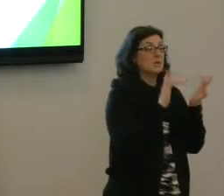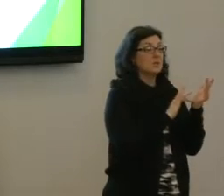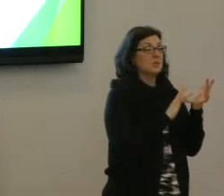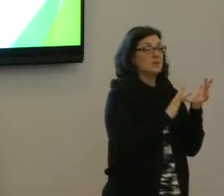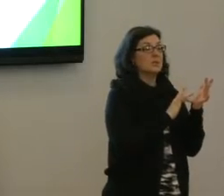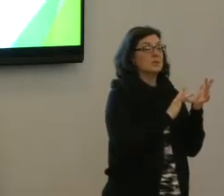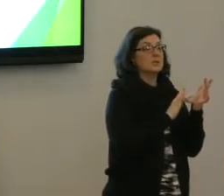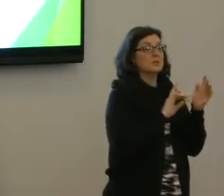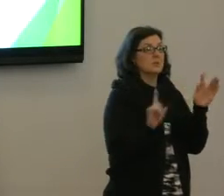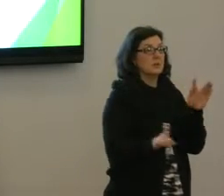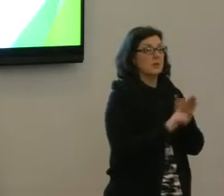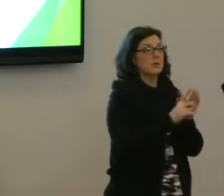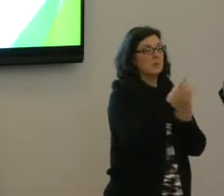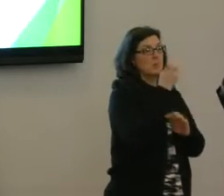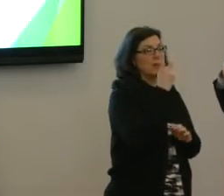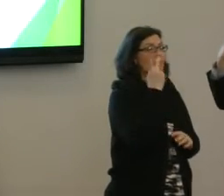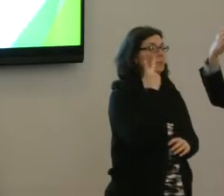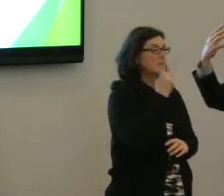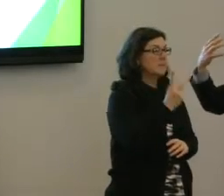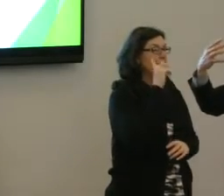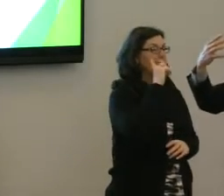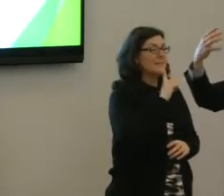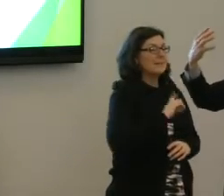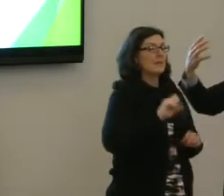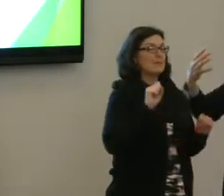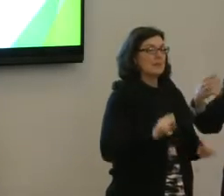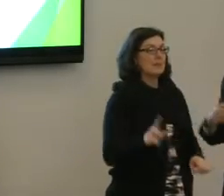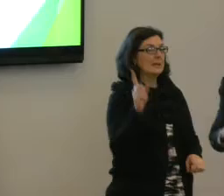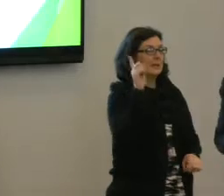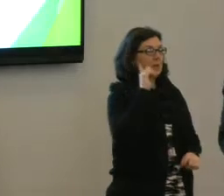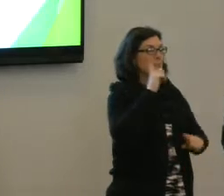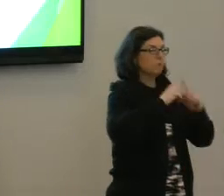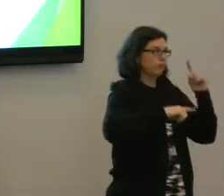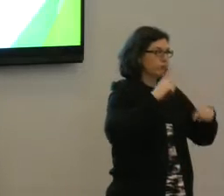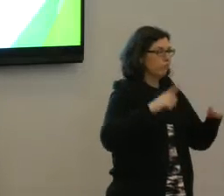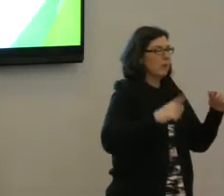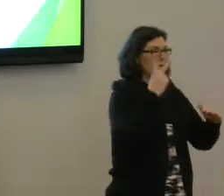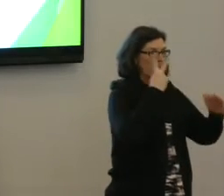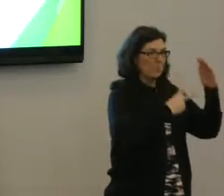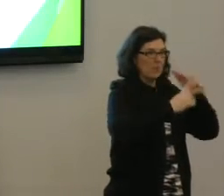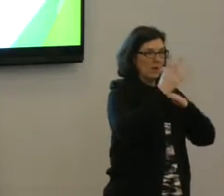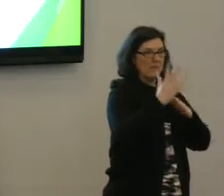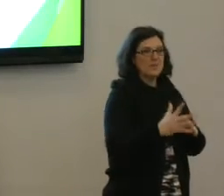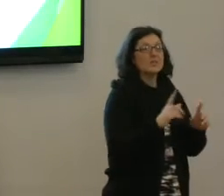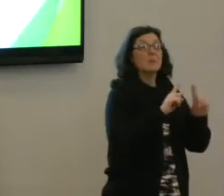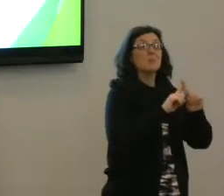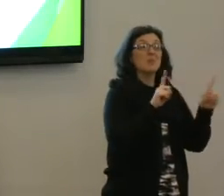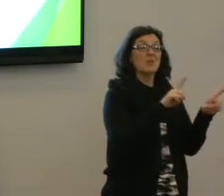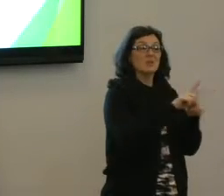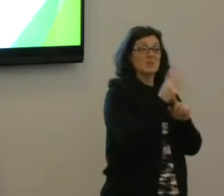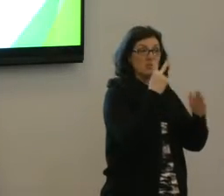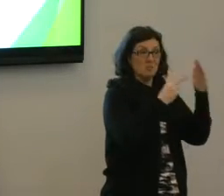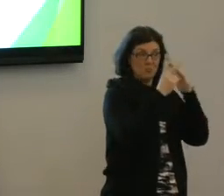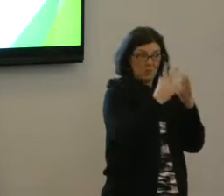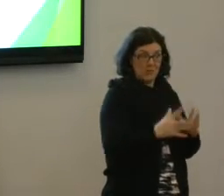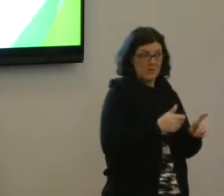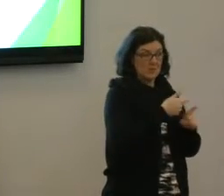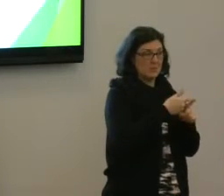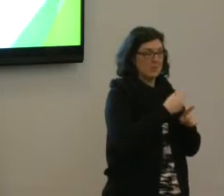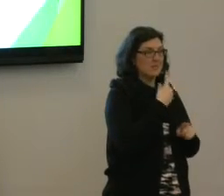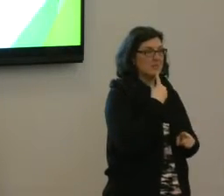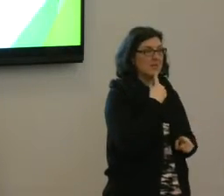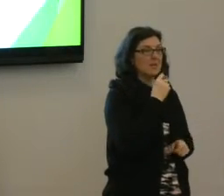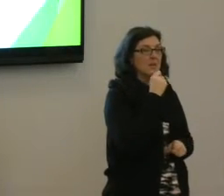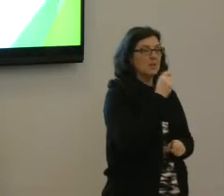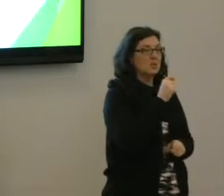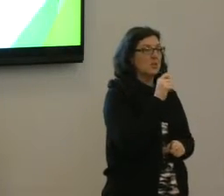comes and the blind shall see and the deaf will hear and those kinds of prophecies. But there are also the prophets who say, and I should